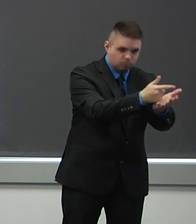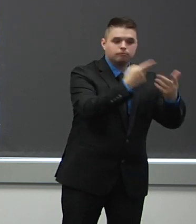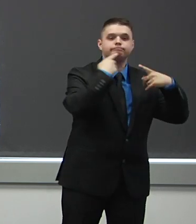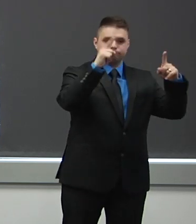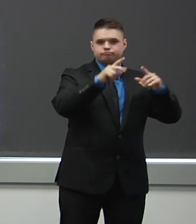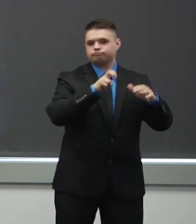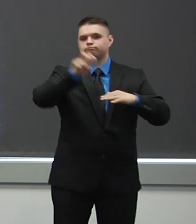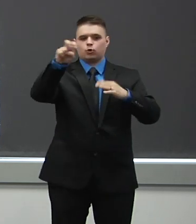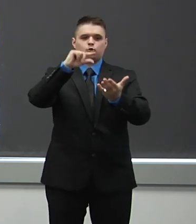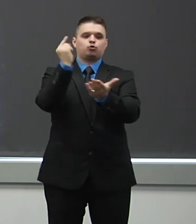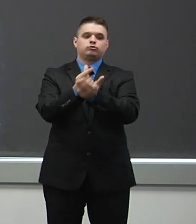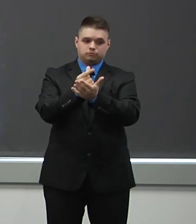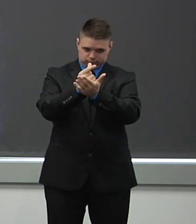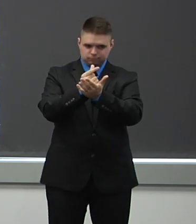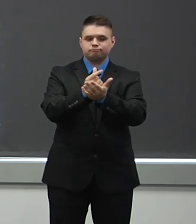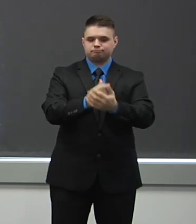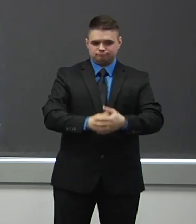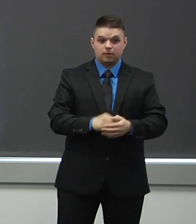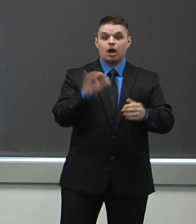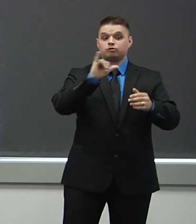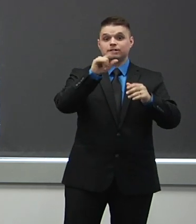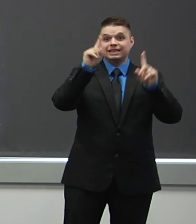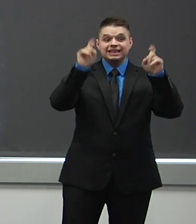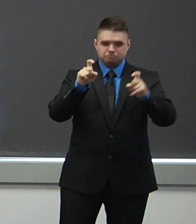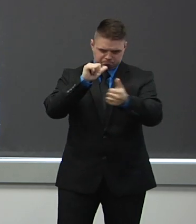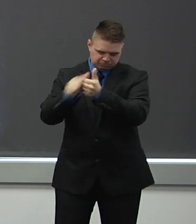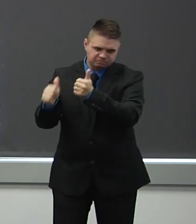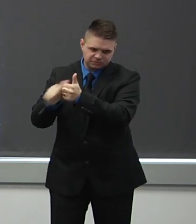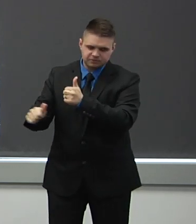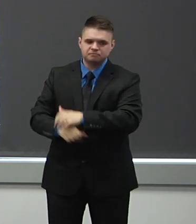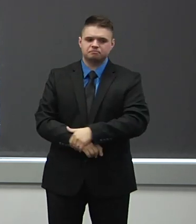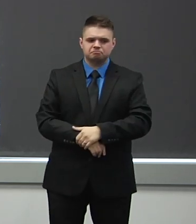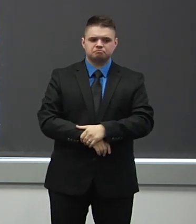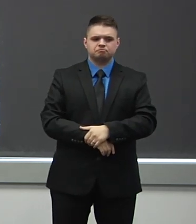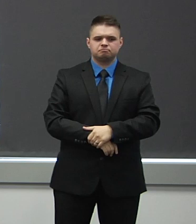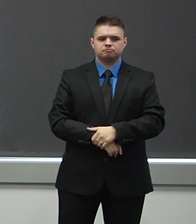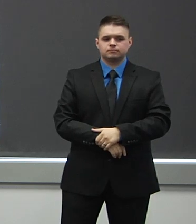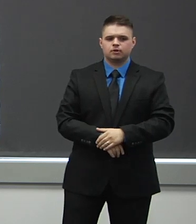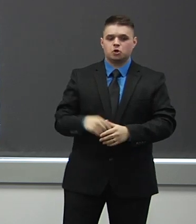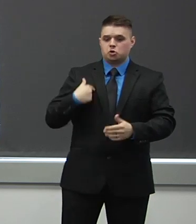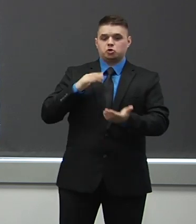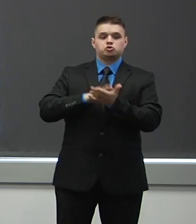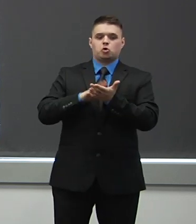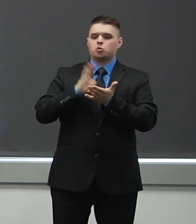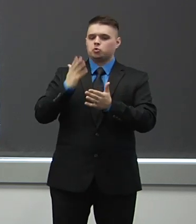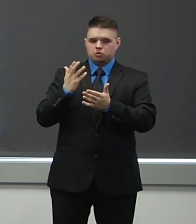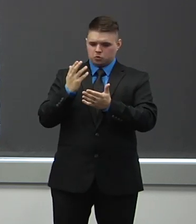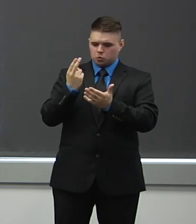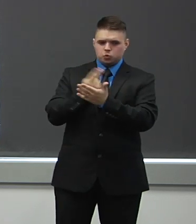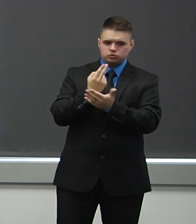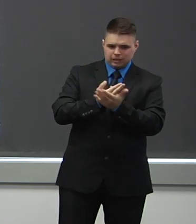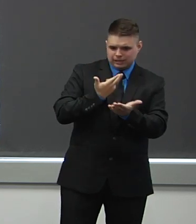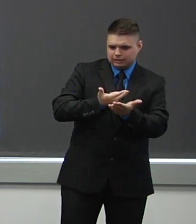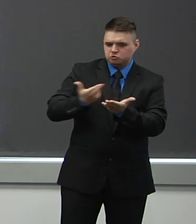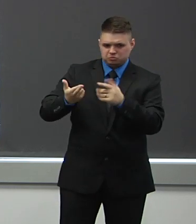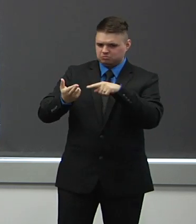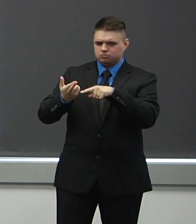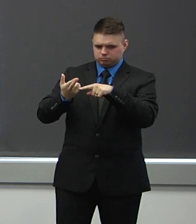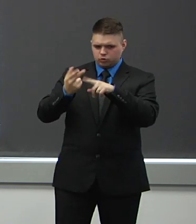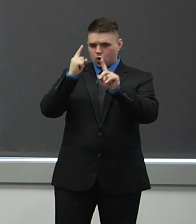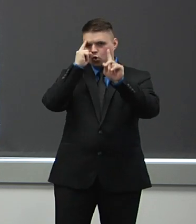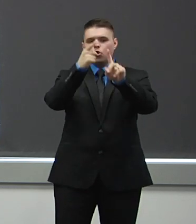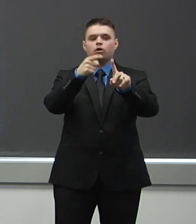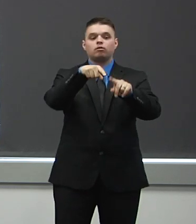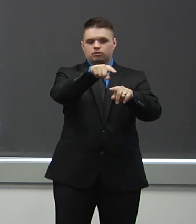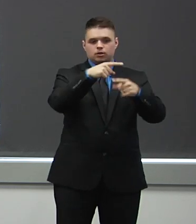this, and our schools will be using their resources to try to accomplish this in June, which is the